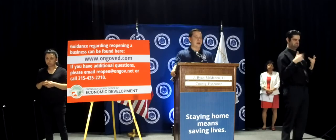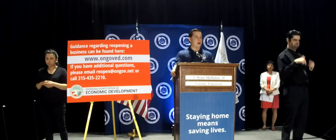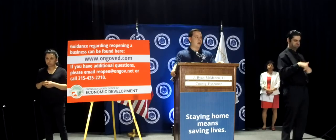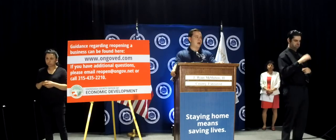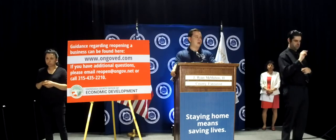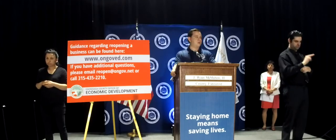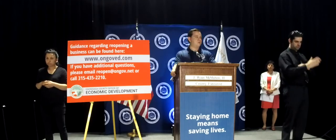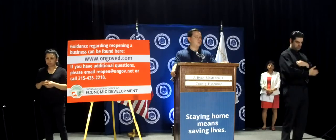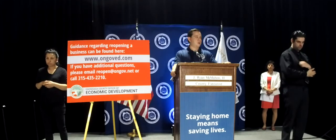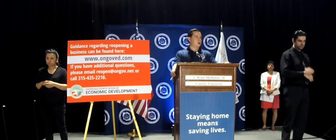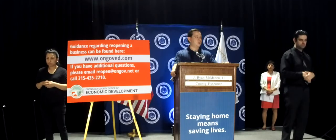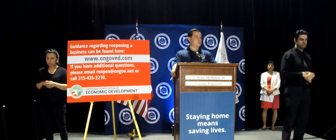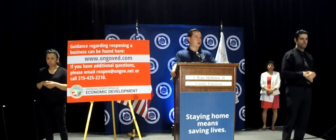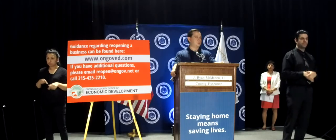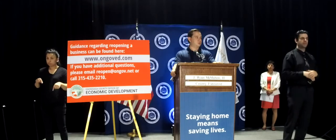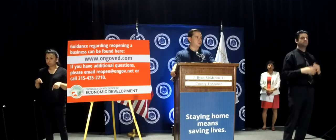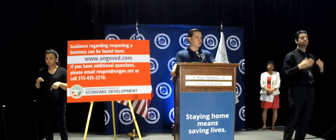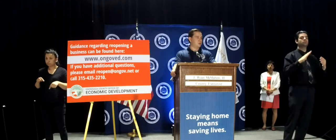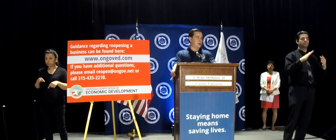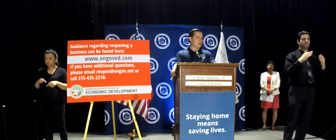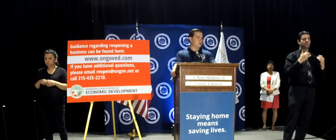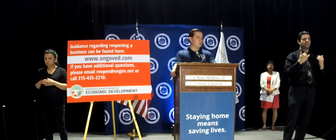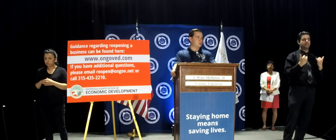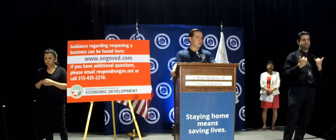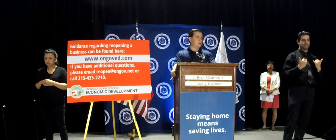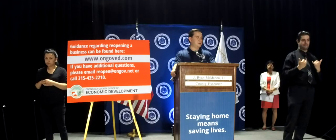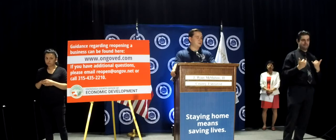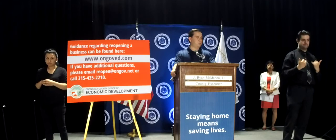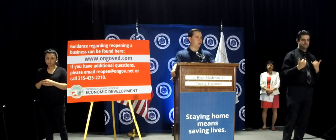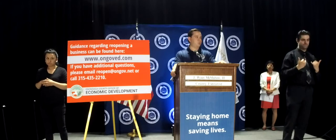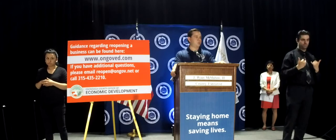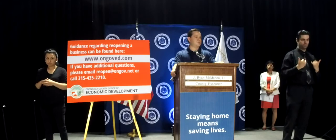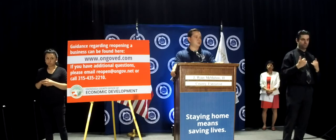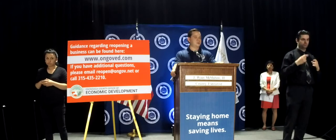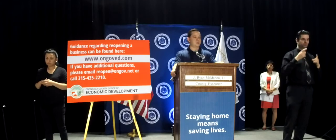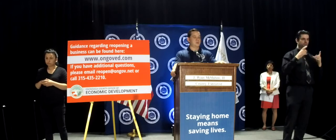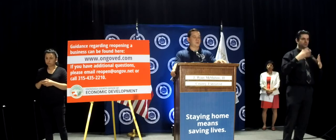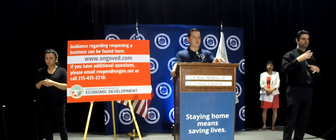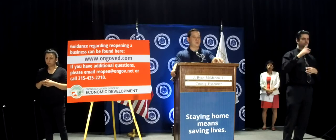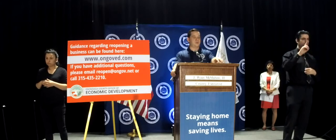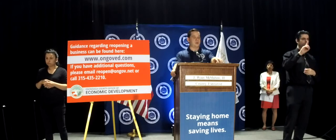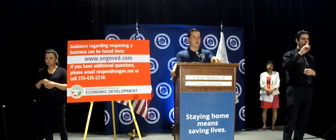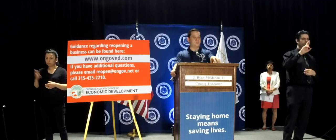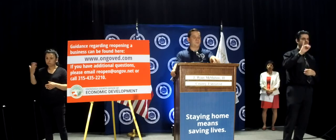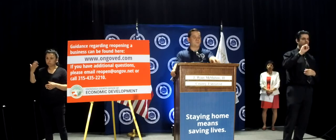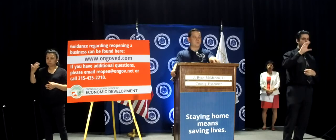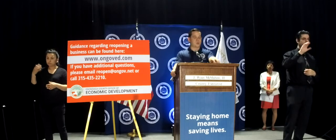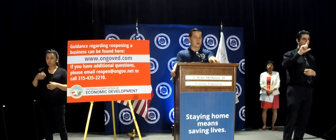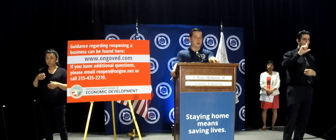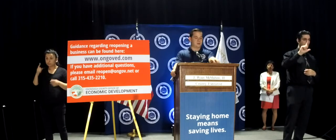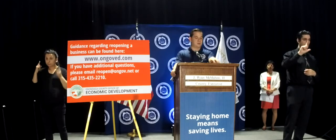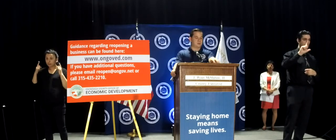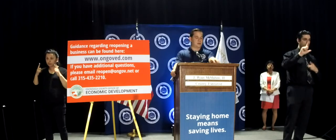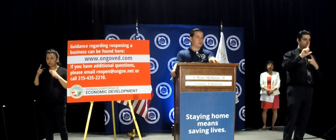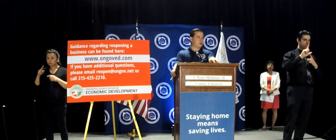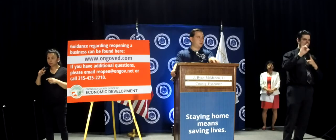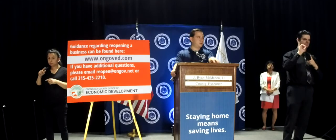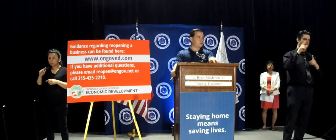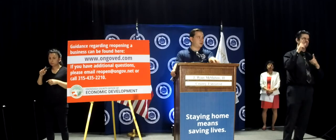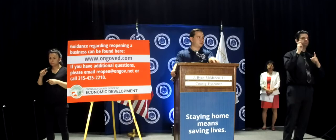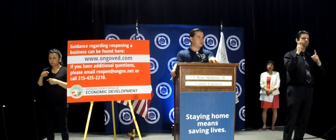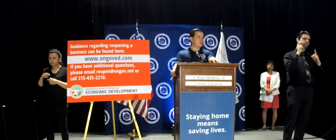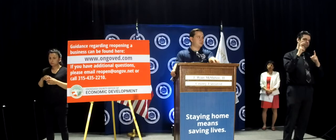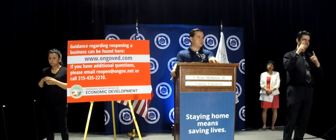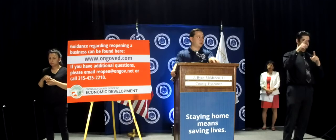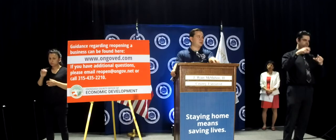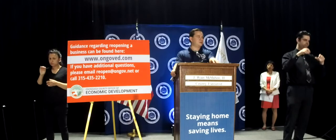then we now have Director Driscoll on as a point person. We hear from Kelly Cummings